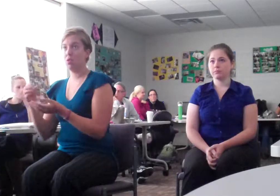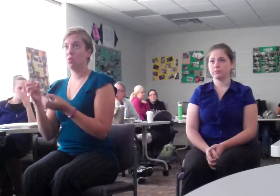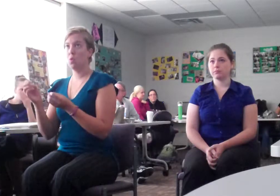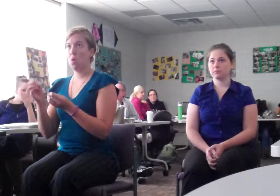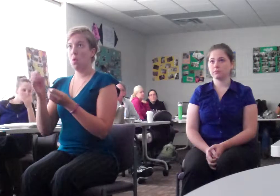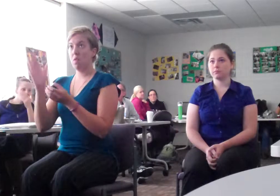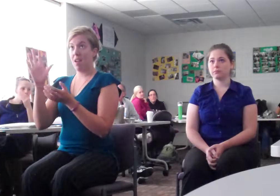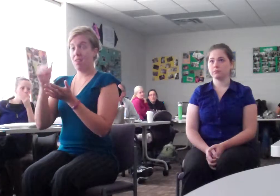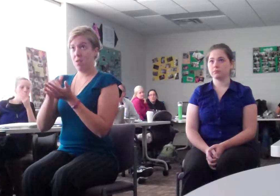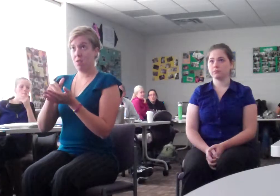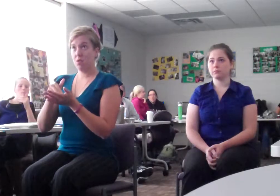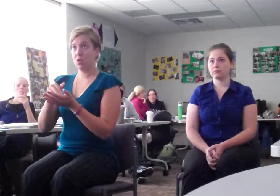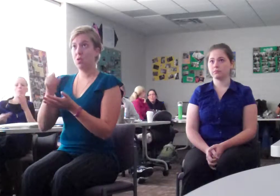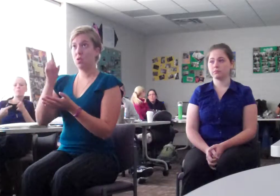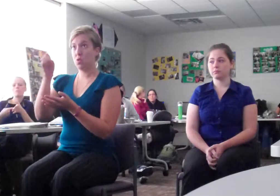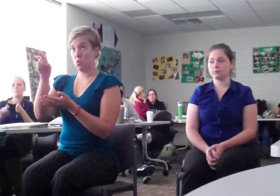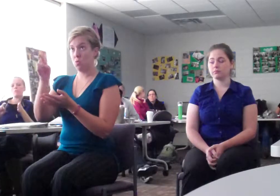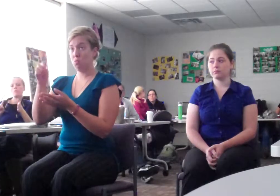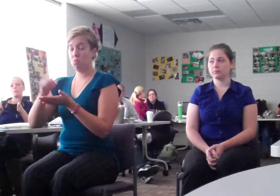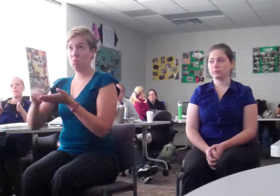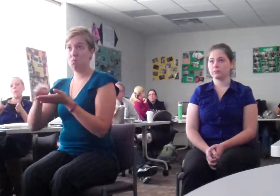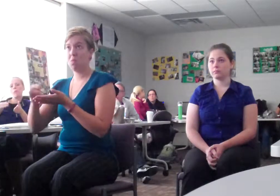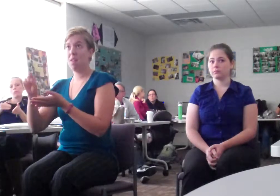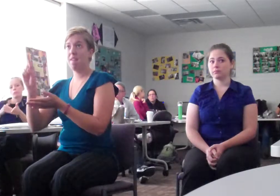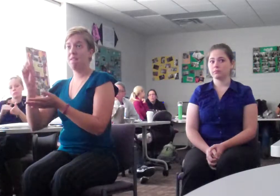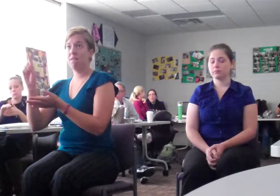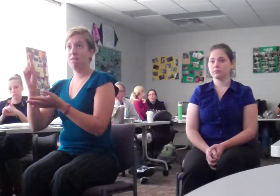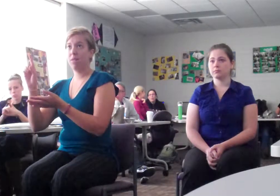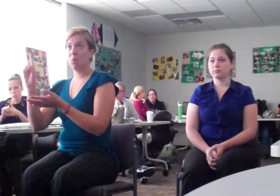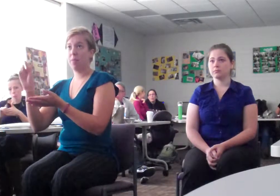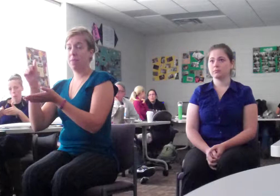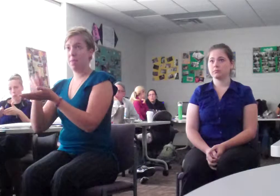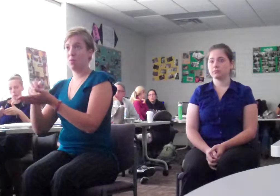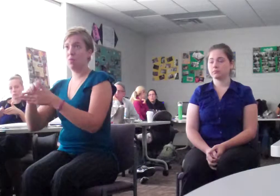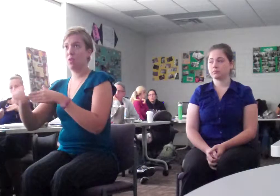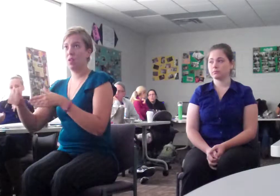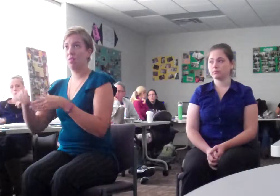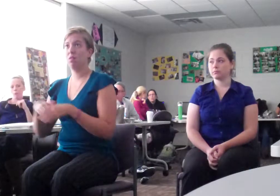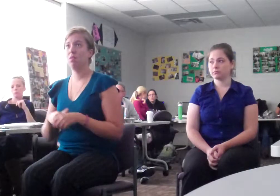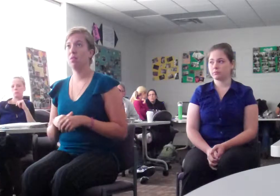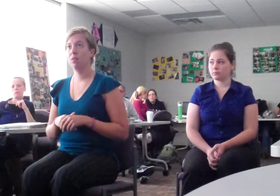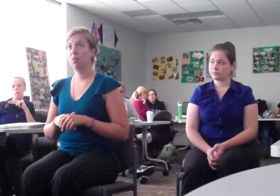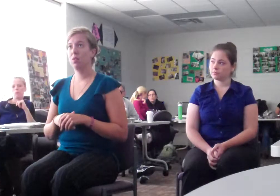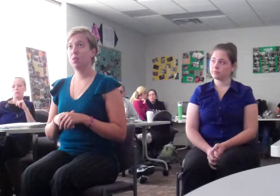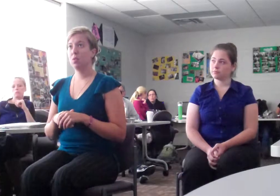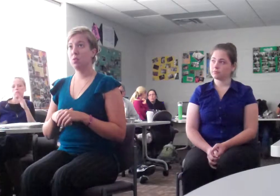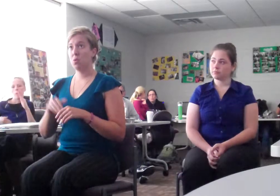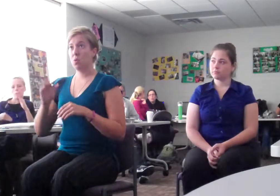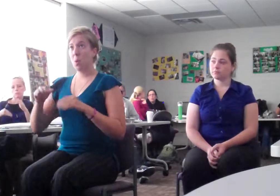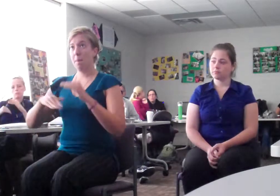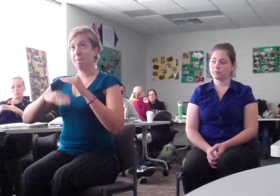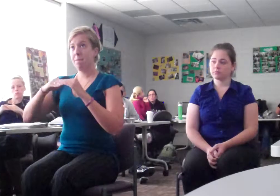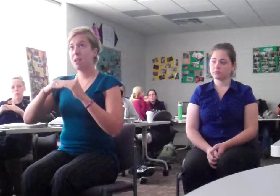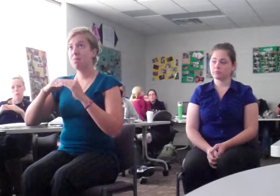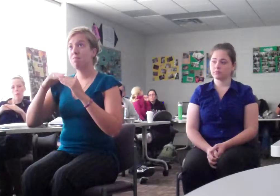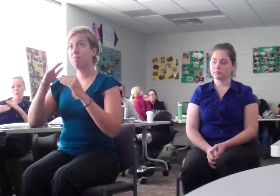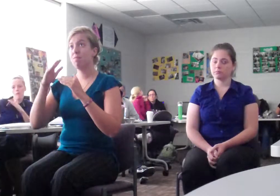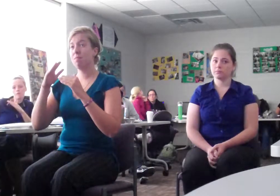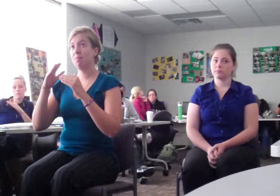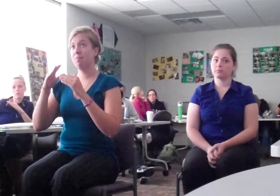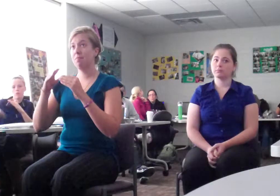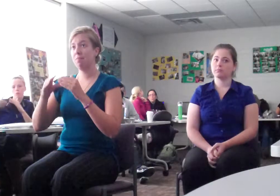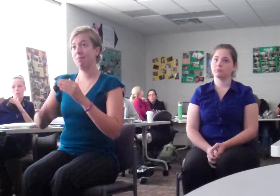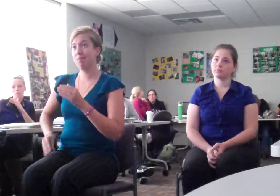that you would pay 1,000 of that next 5,000. So your maximum out of pocket would be the